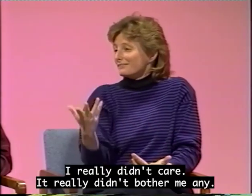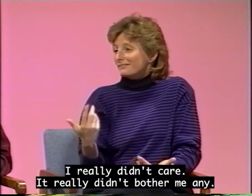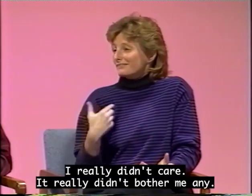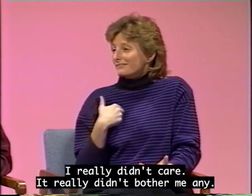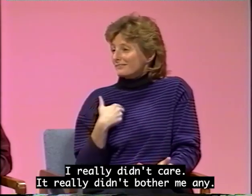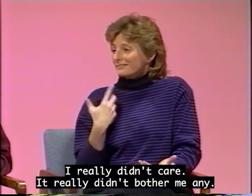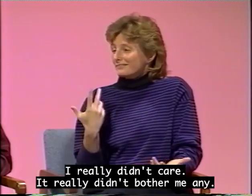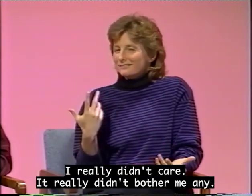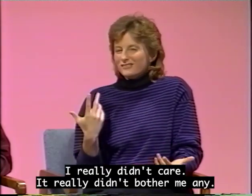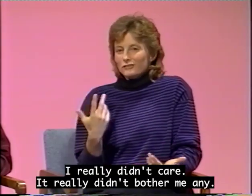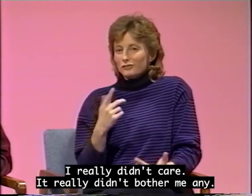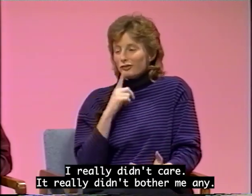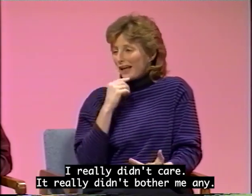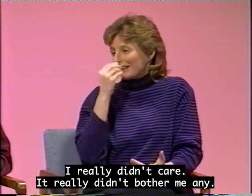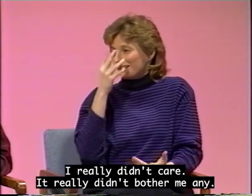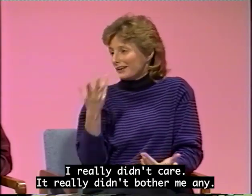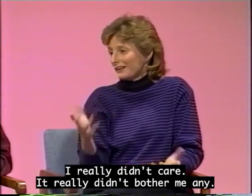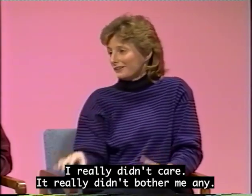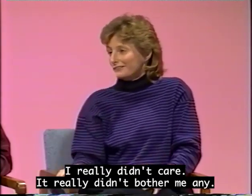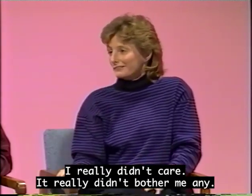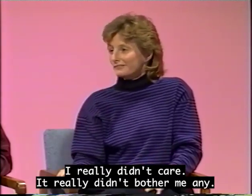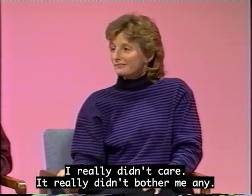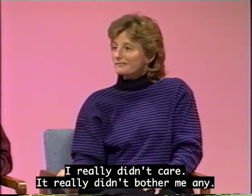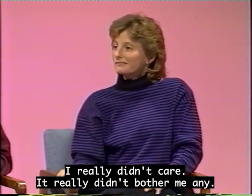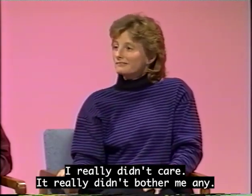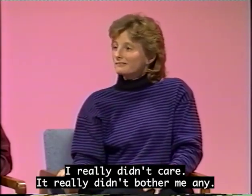really didn't care. It really didn't bother me any.